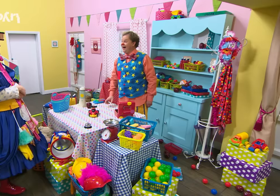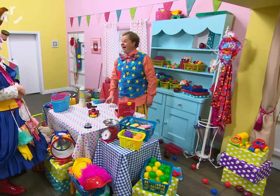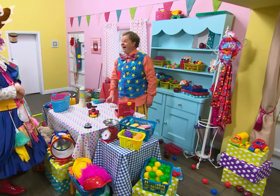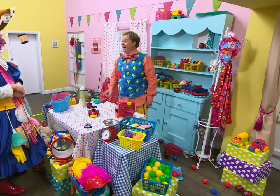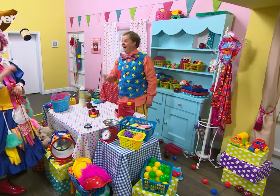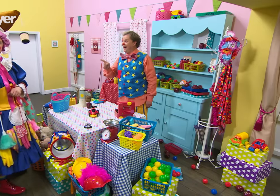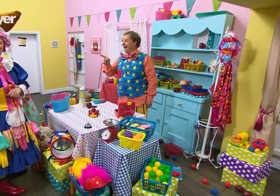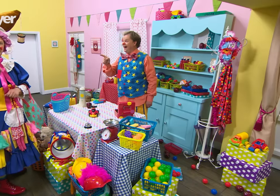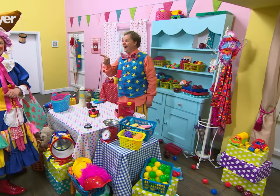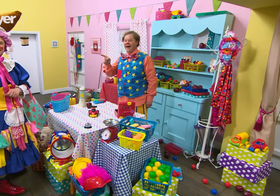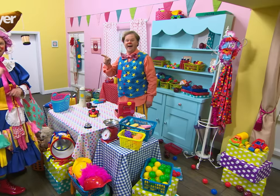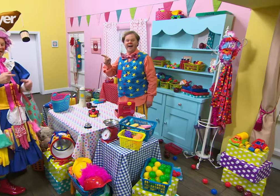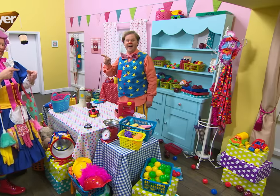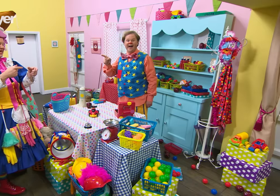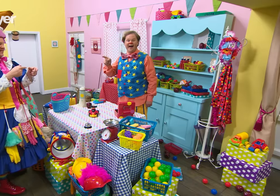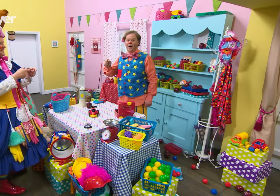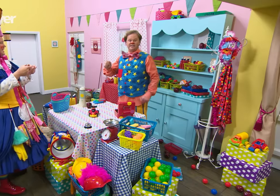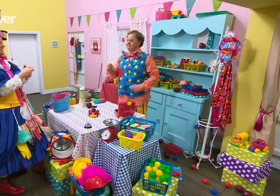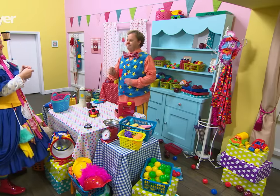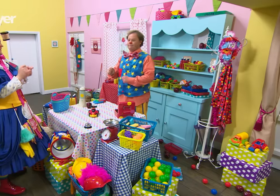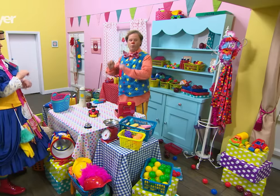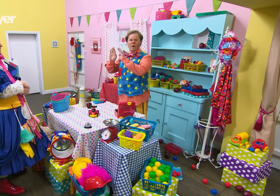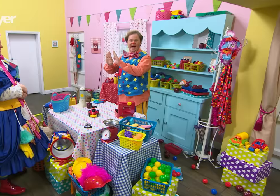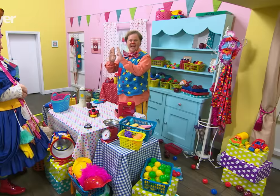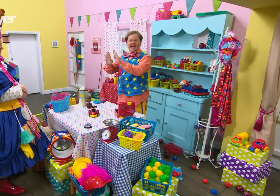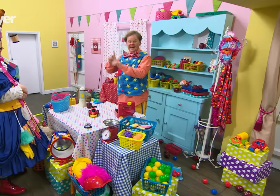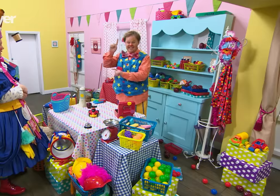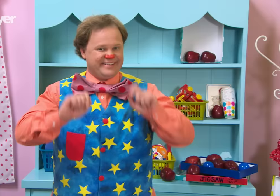puzzle? Oh, yes, exactly like a jigsaw. Wait.